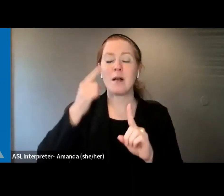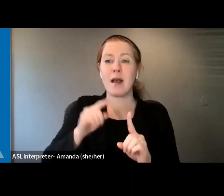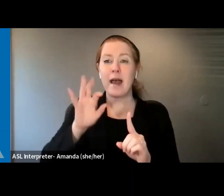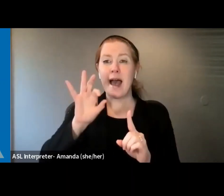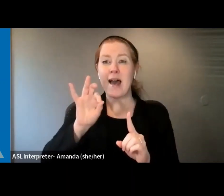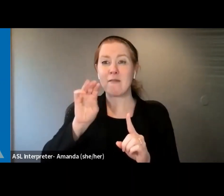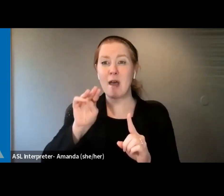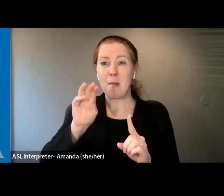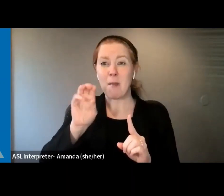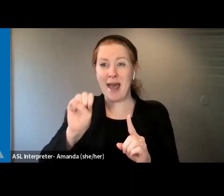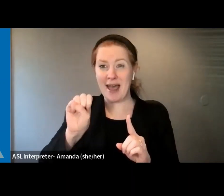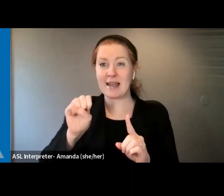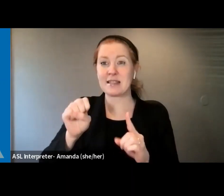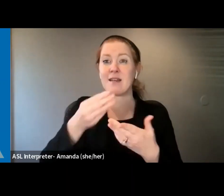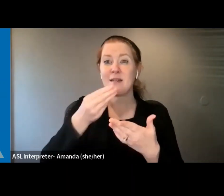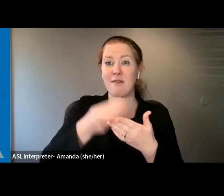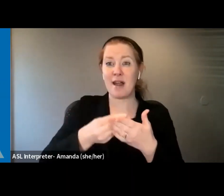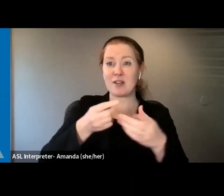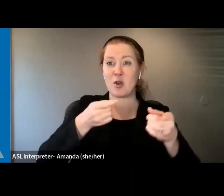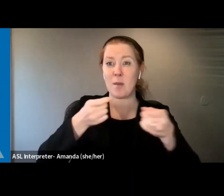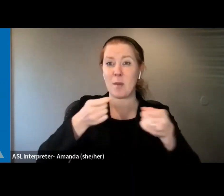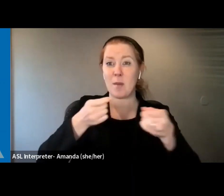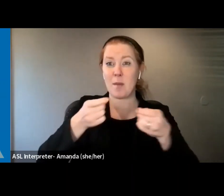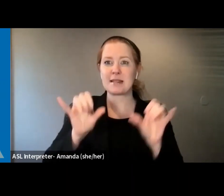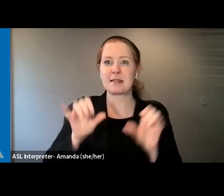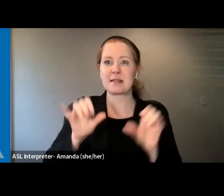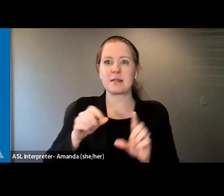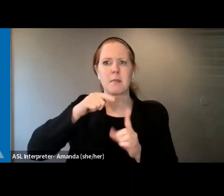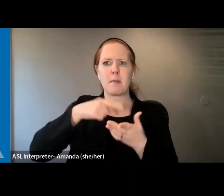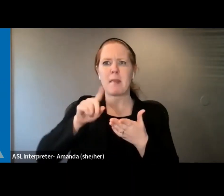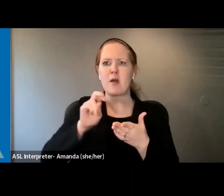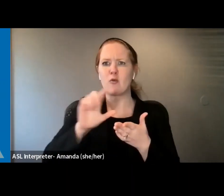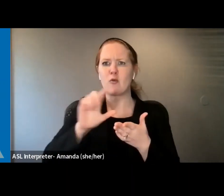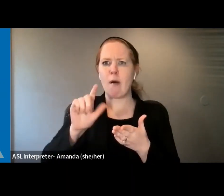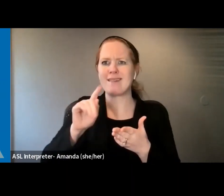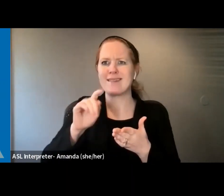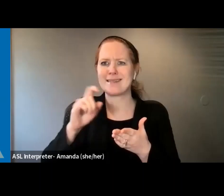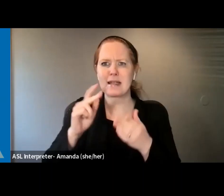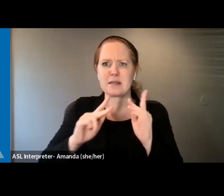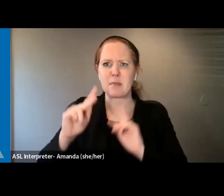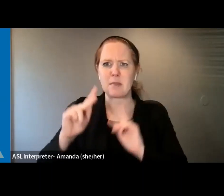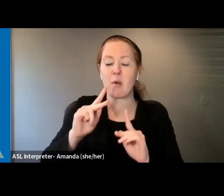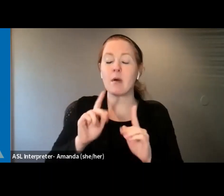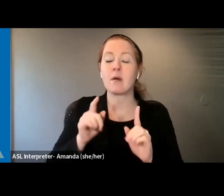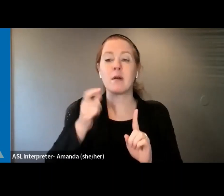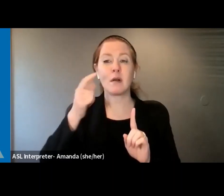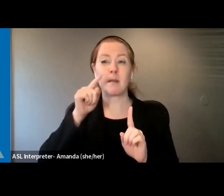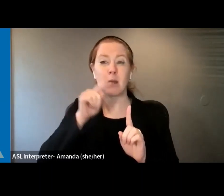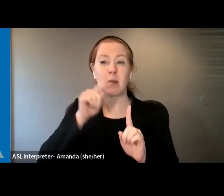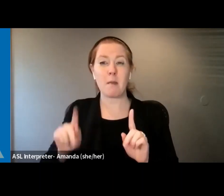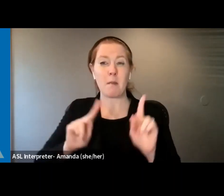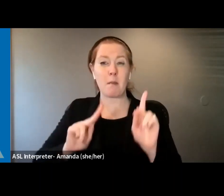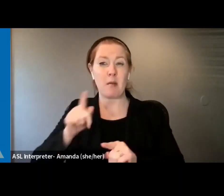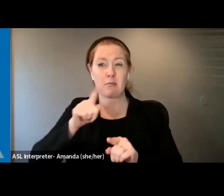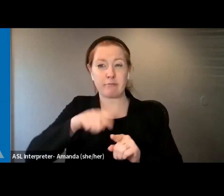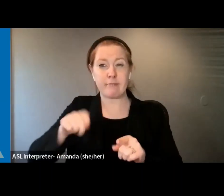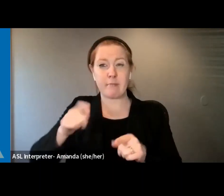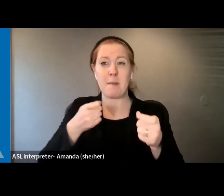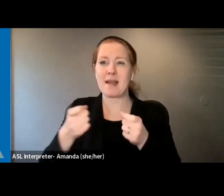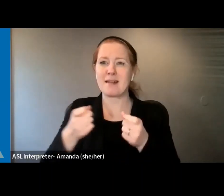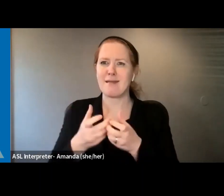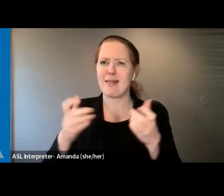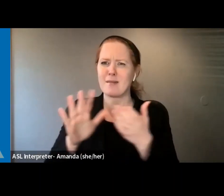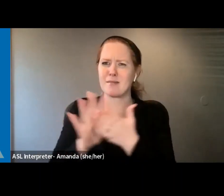services, we're talking about the payroll guys, the tax people, the people that are managing a bunch of paperwork